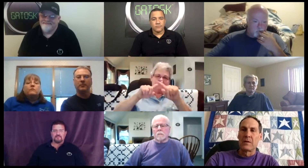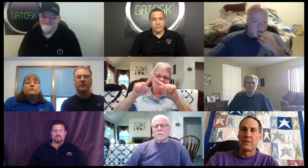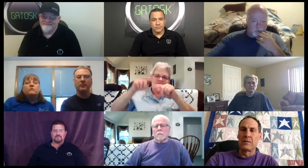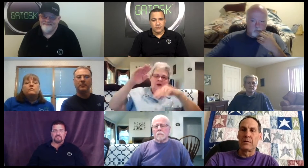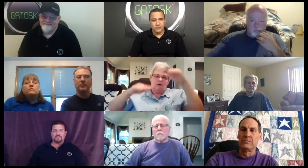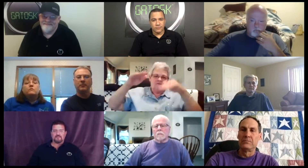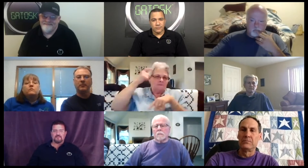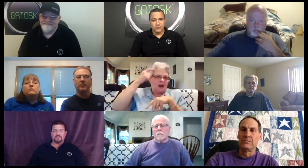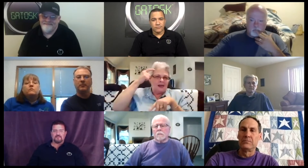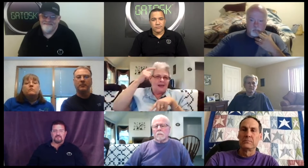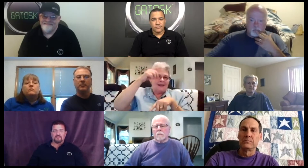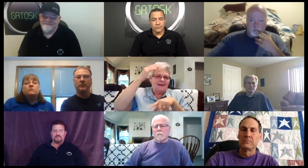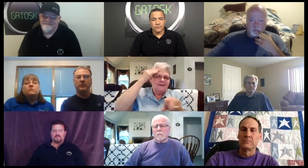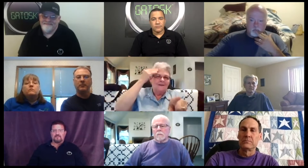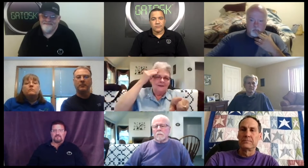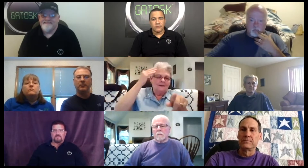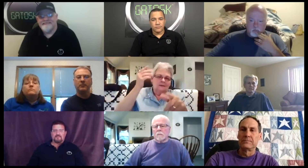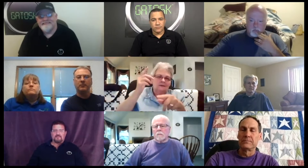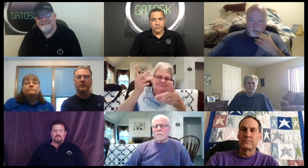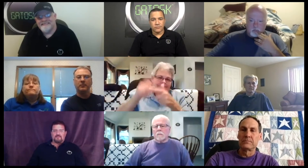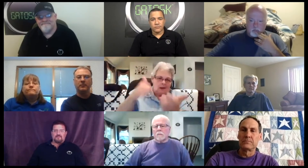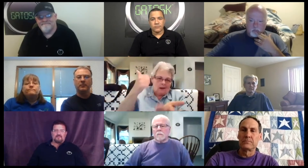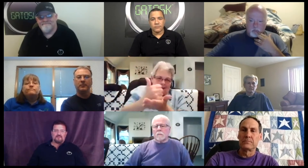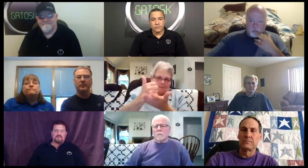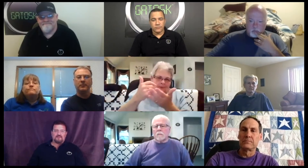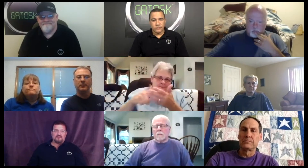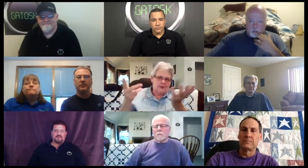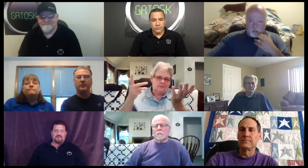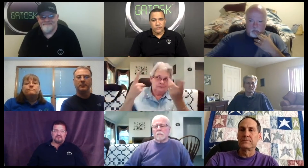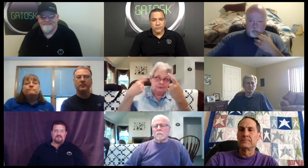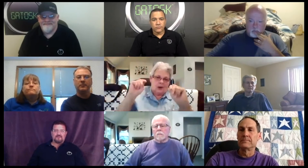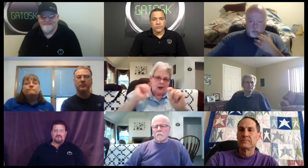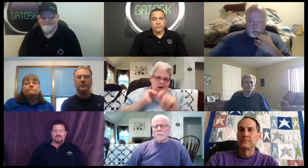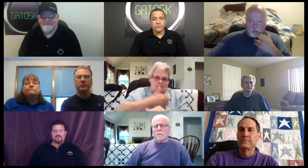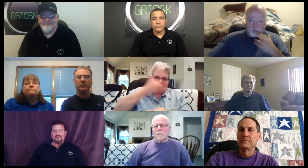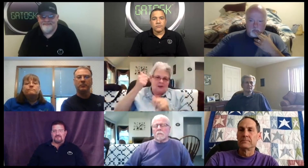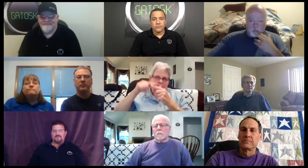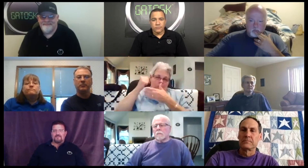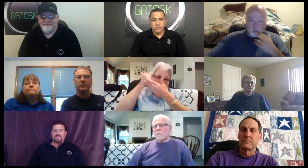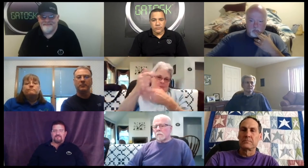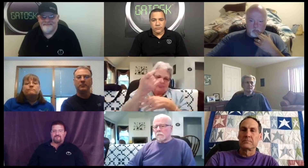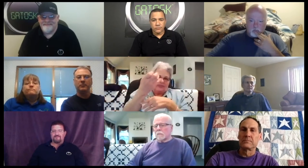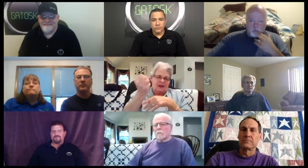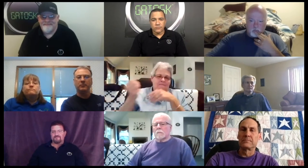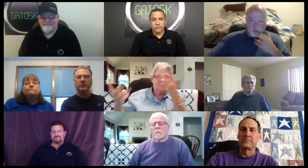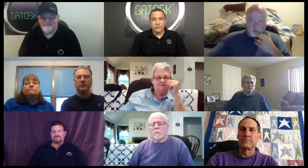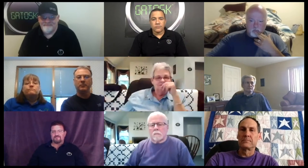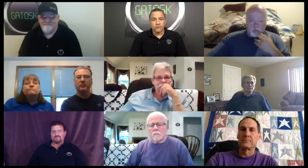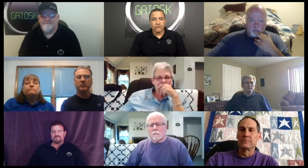system once we've explained it to them over and over. There's different levels. Everyone has their learning abilities are different, so we might have to actually